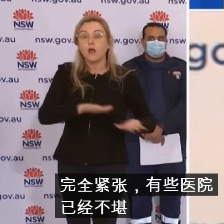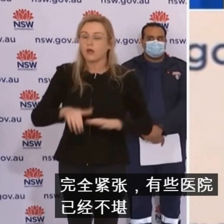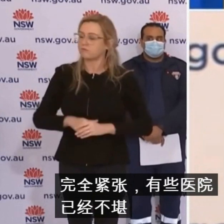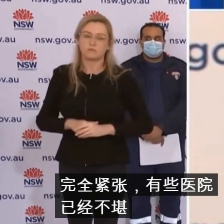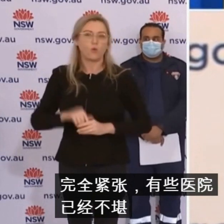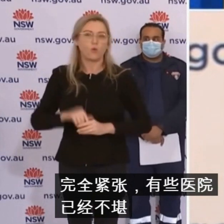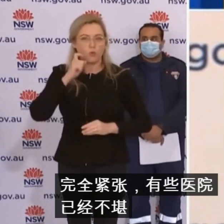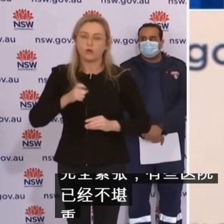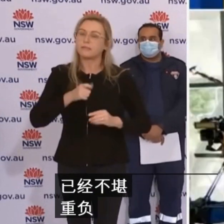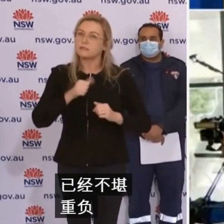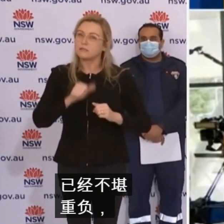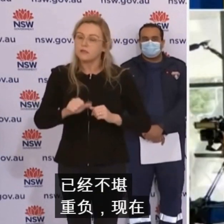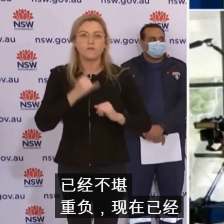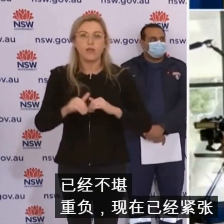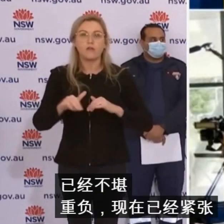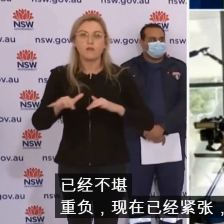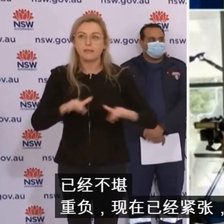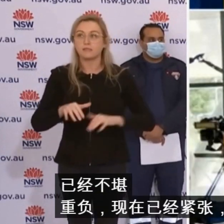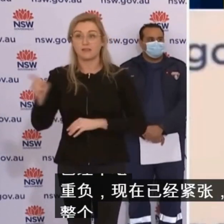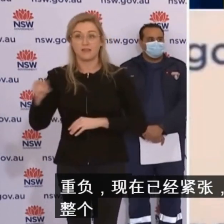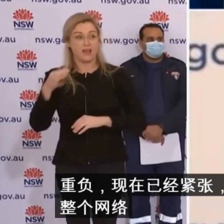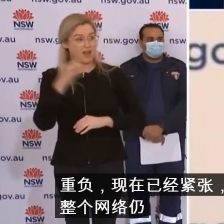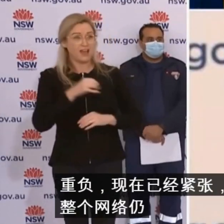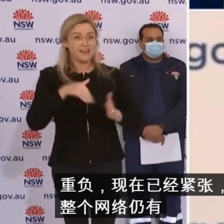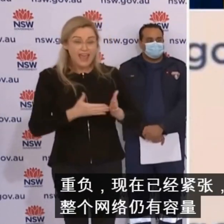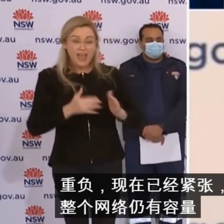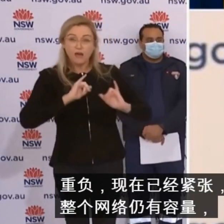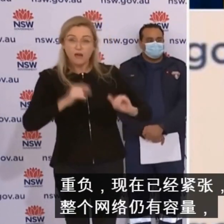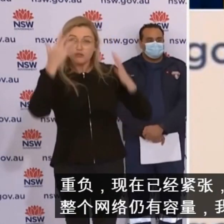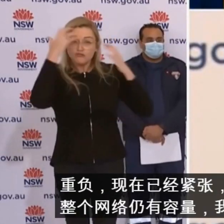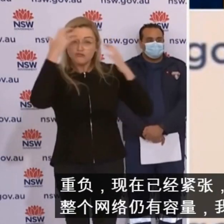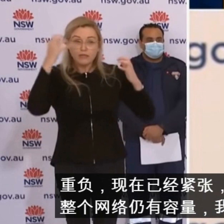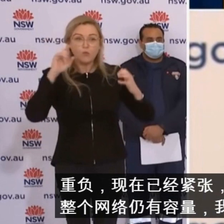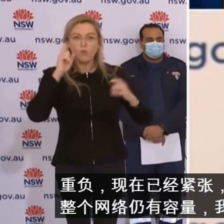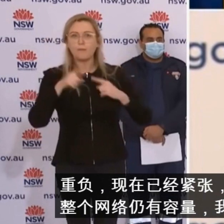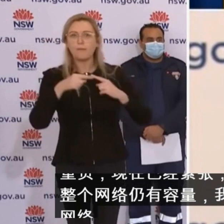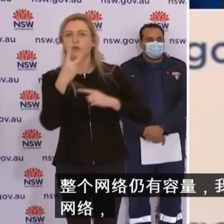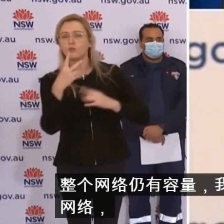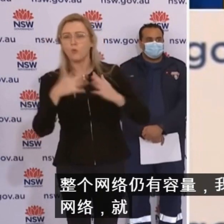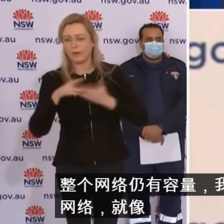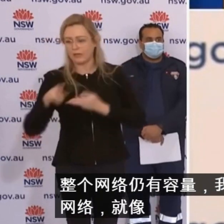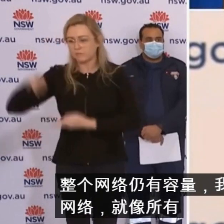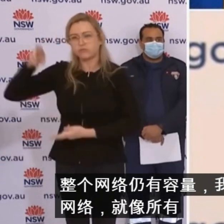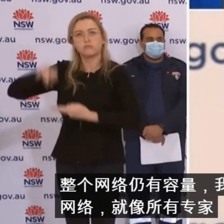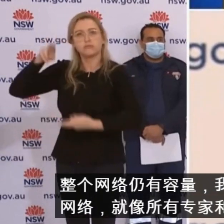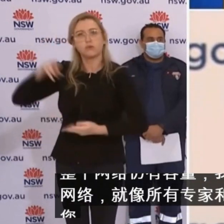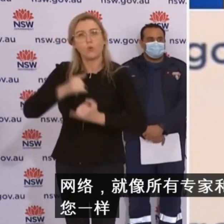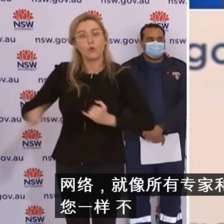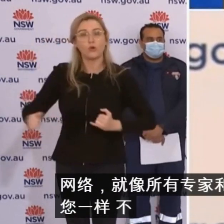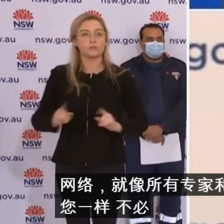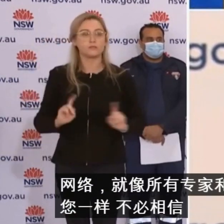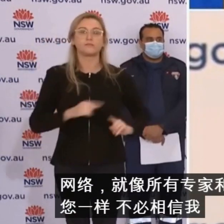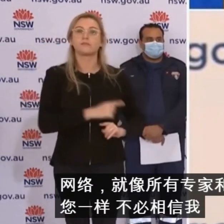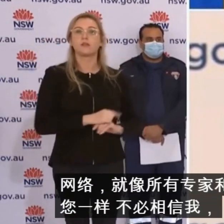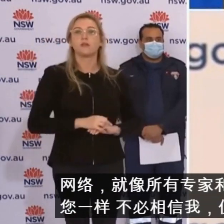overwhelmed? Well, it's stretched now, but there's capacity across the network. We are one network, and as all the specialists, and you don't have